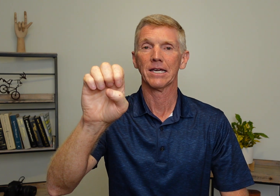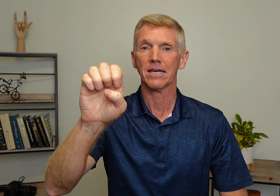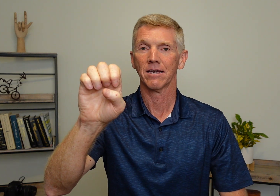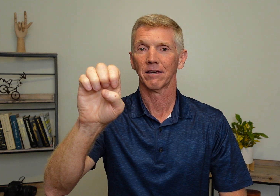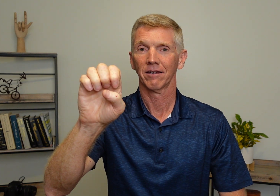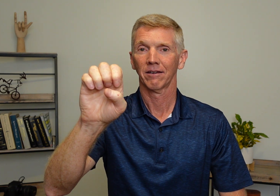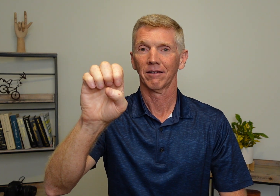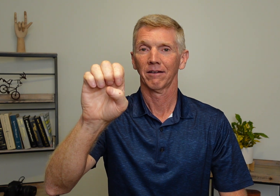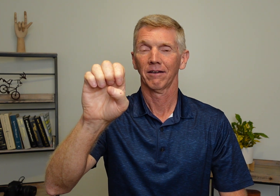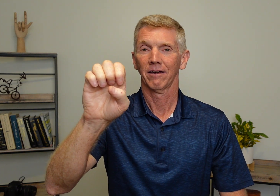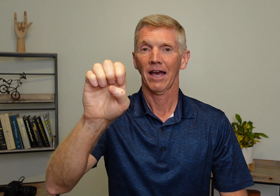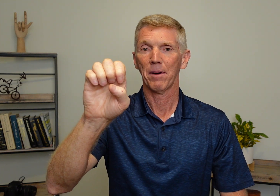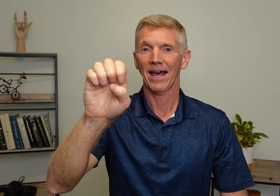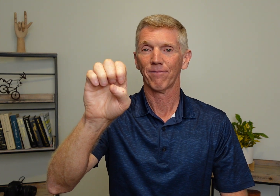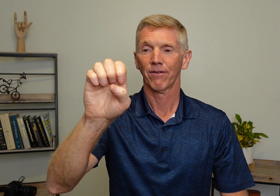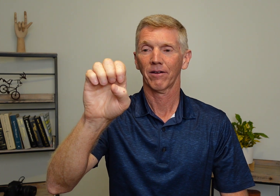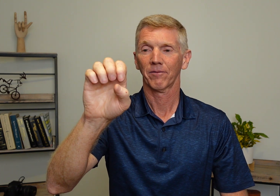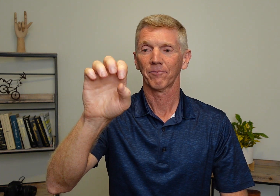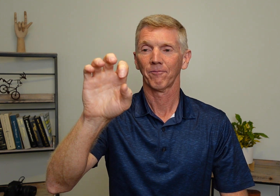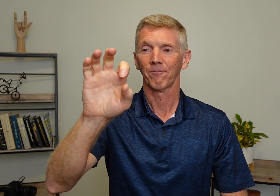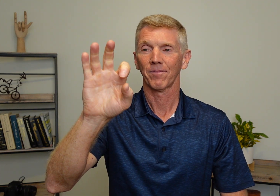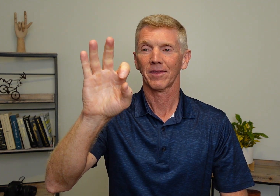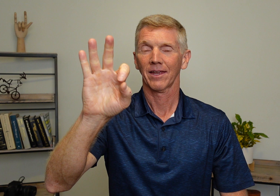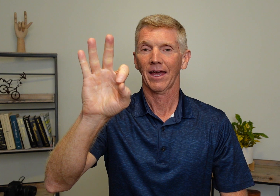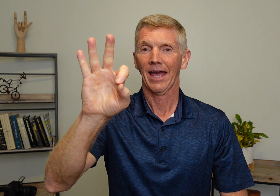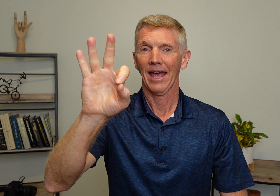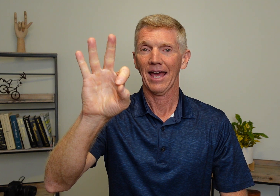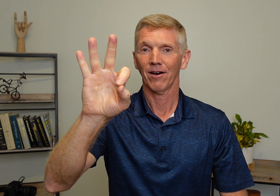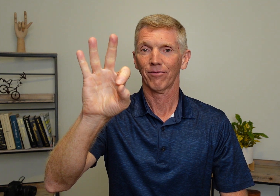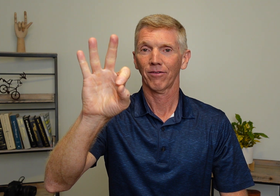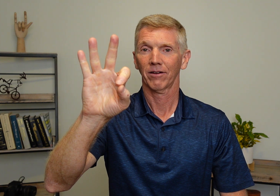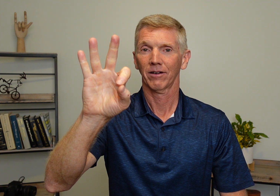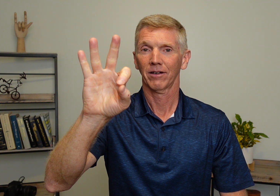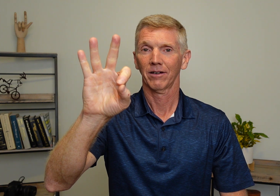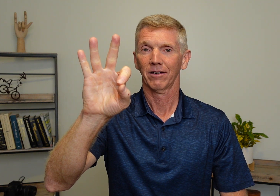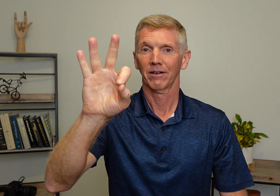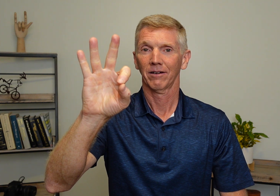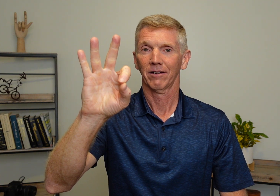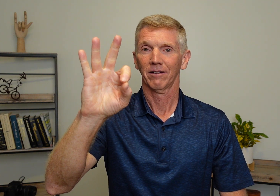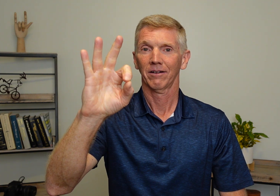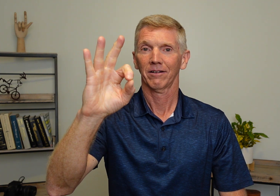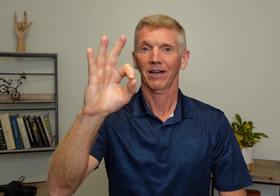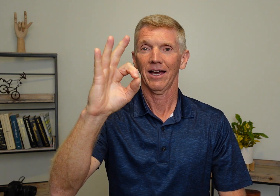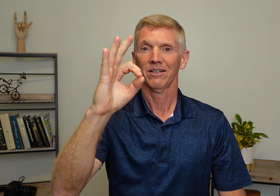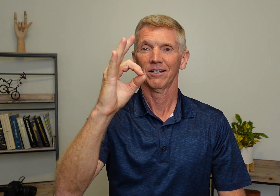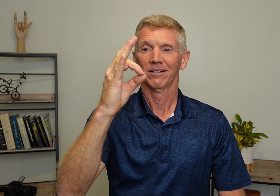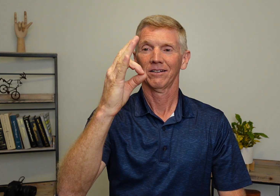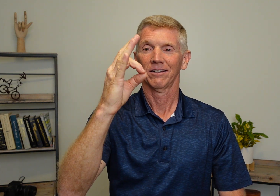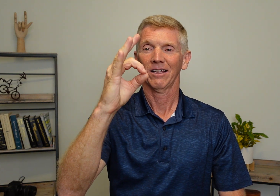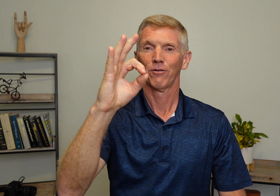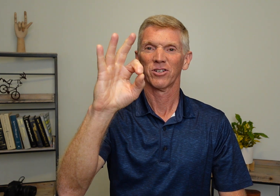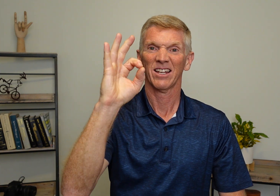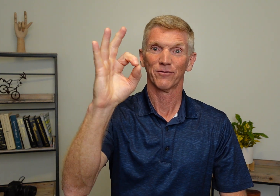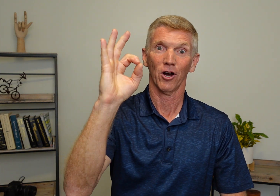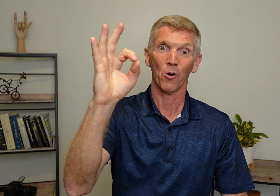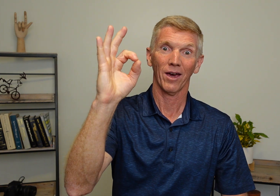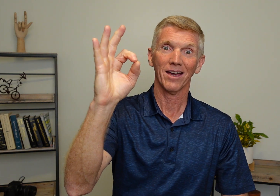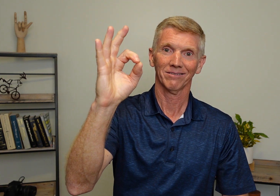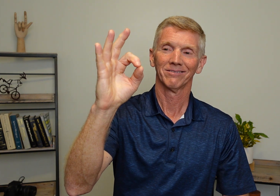E. How about F? F. Okay? A lot of folks say it's for okay,